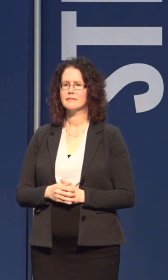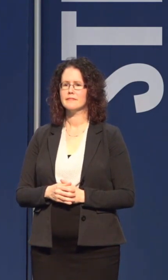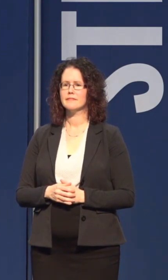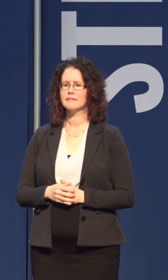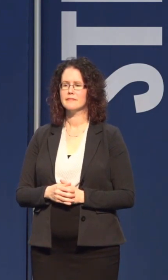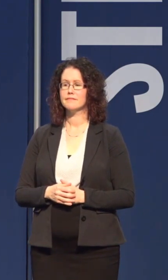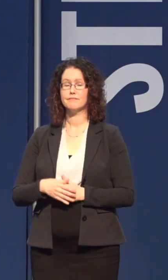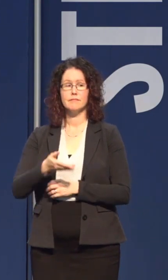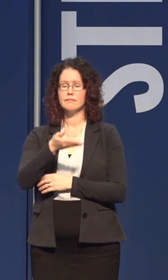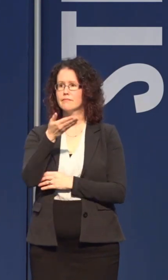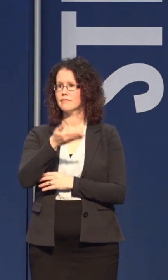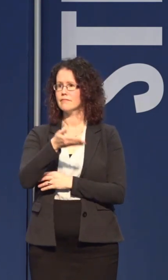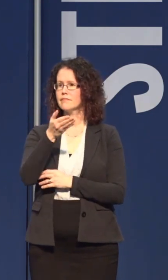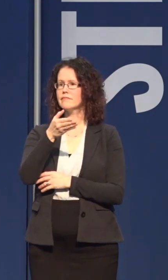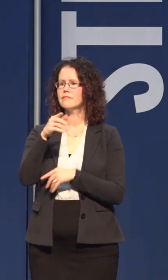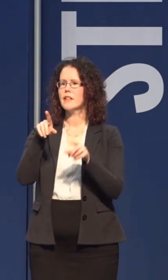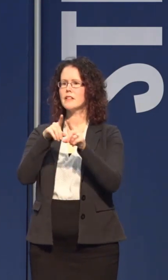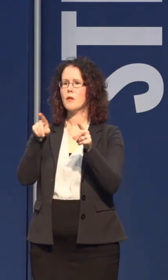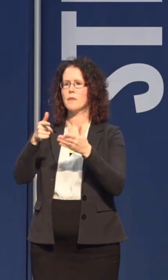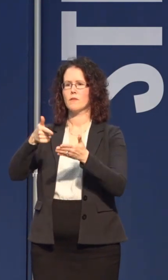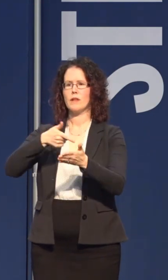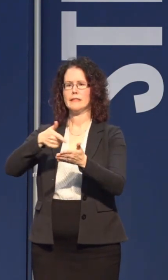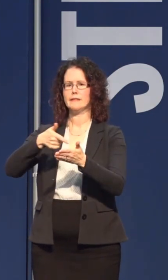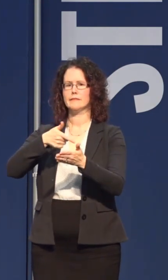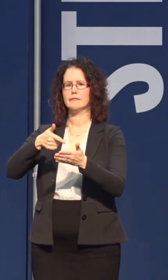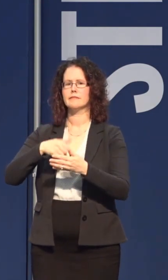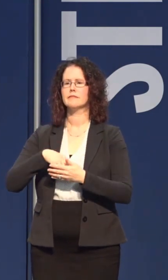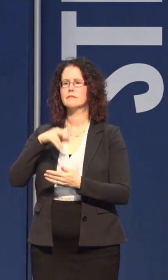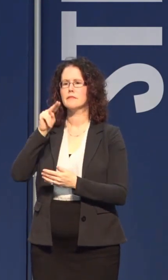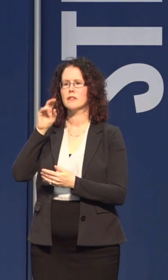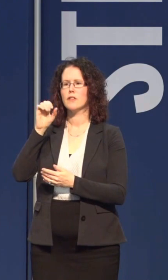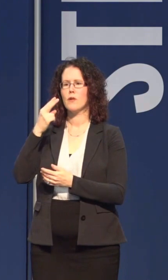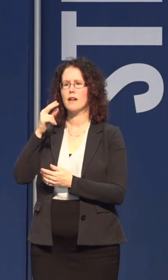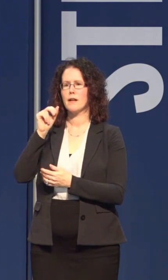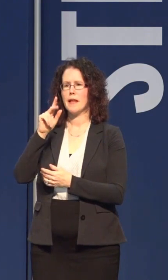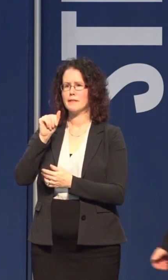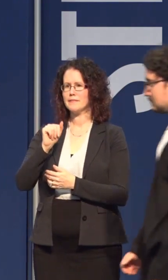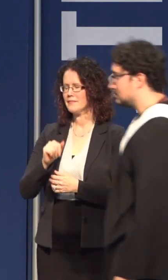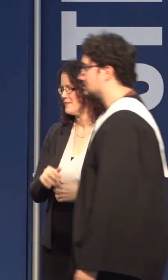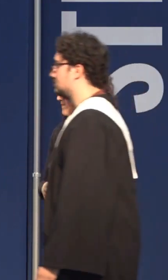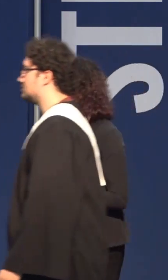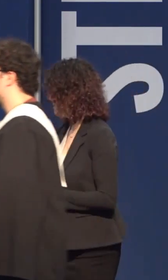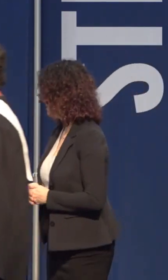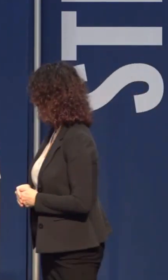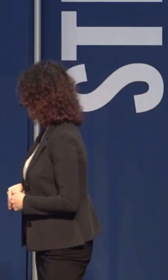The candidates for the Diploma in Welding, Noah Blinn.